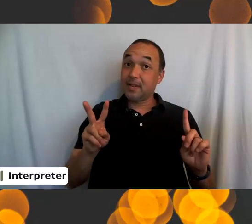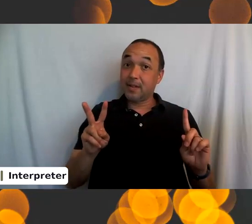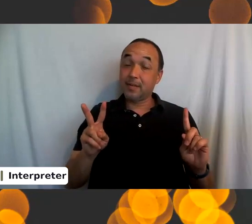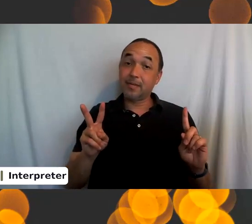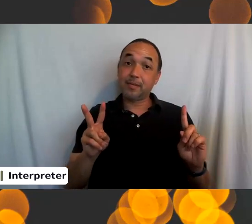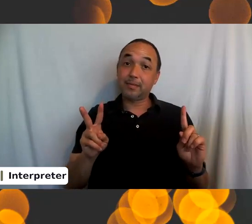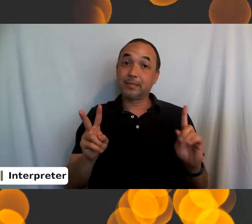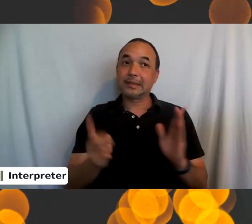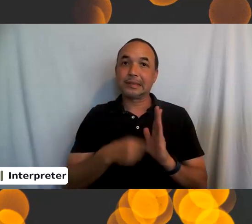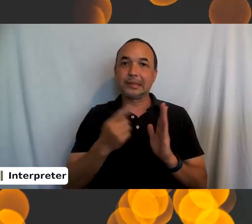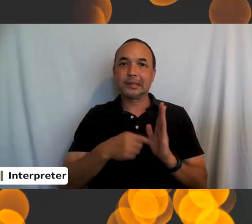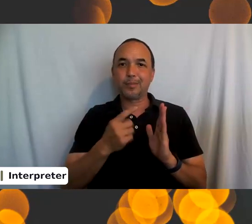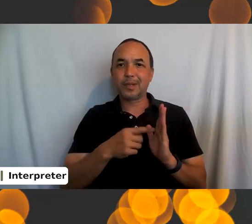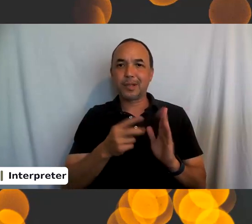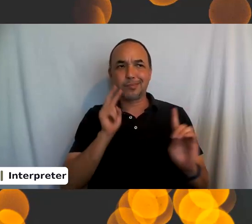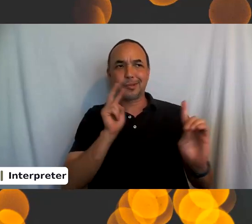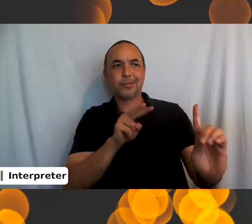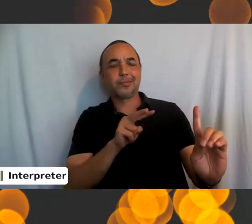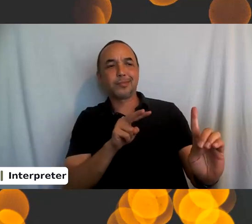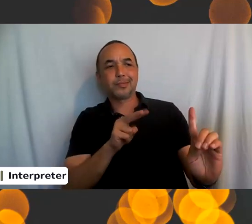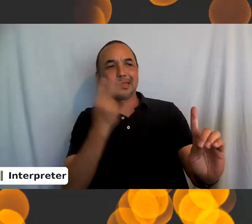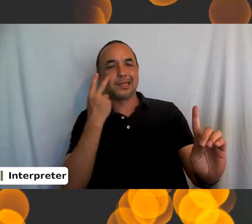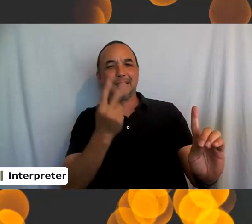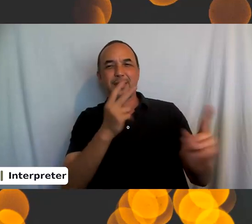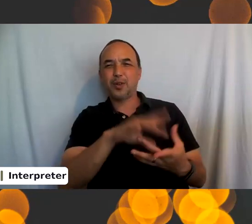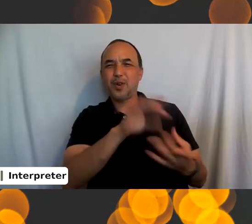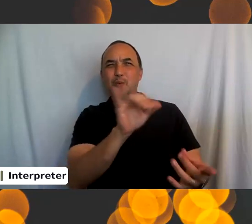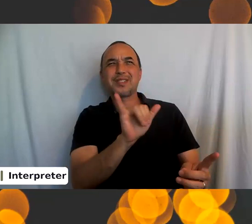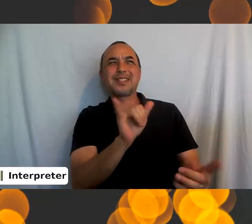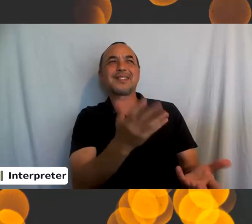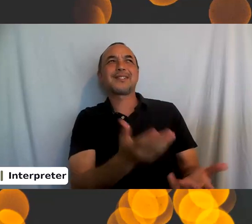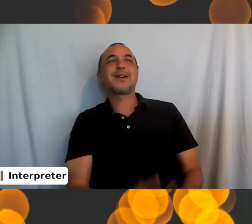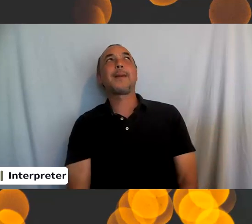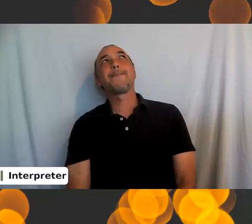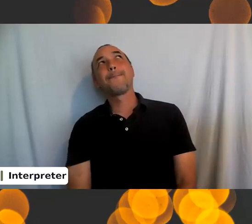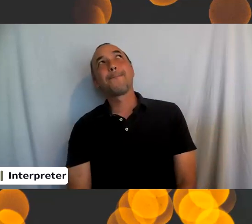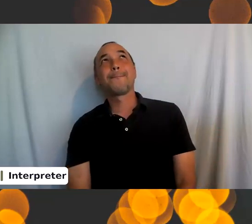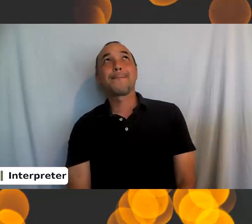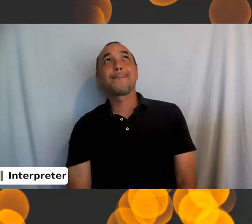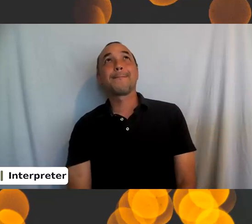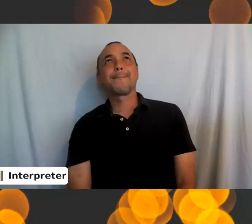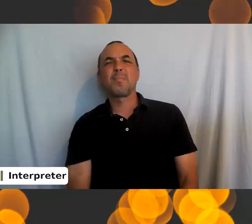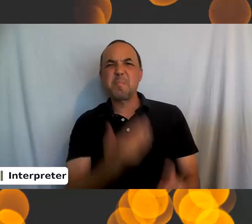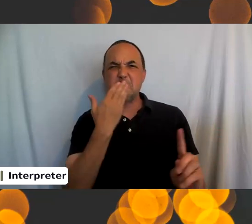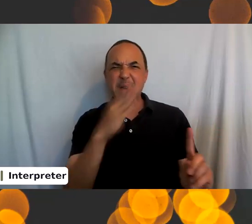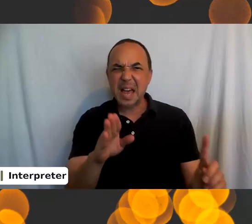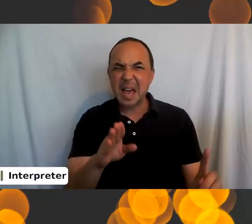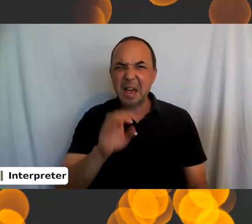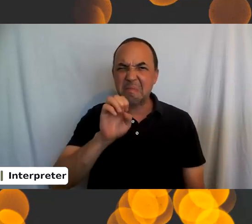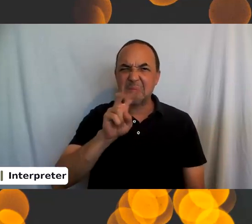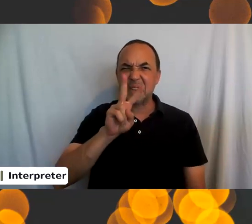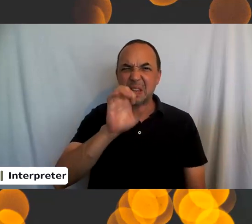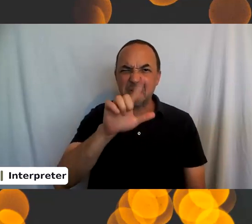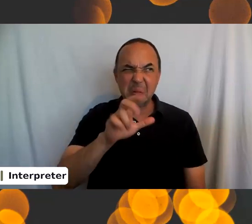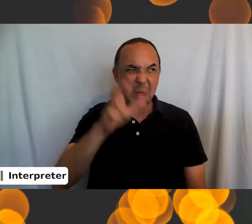sometimes looks at ghosts and spirits as very much something that they're bad, they're evil, everything's a